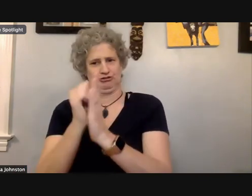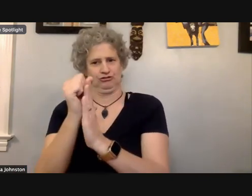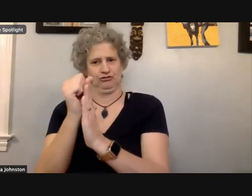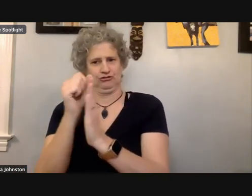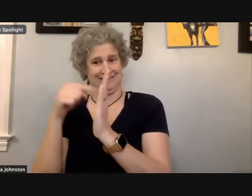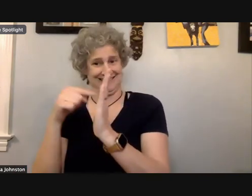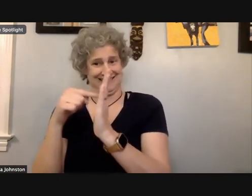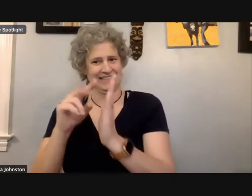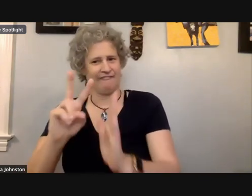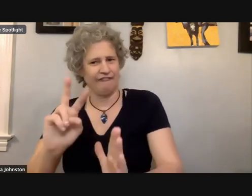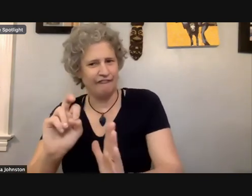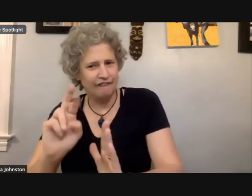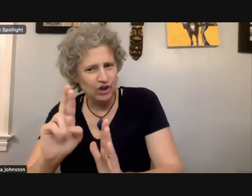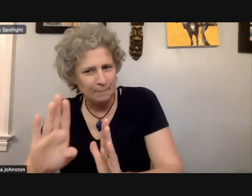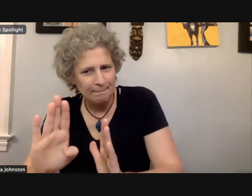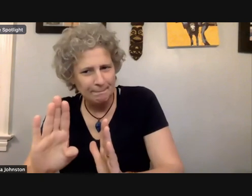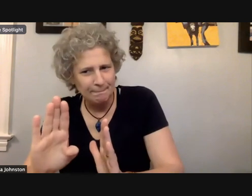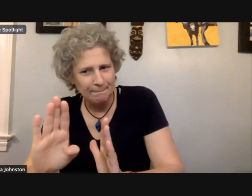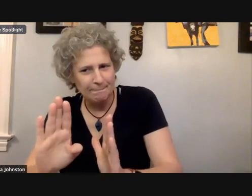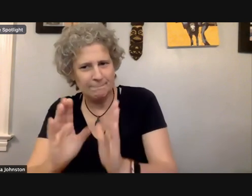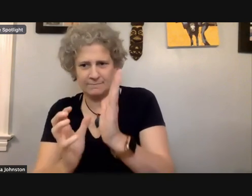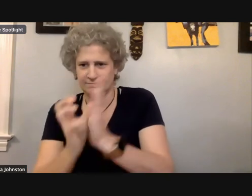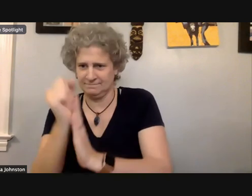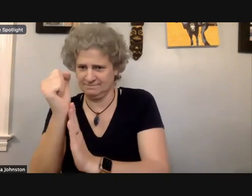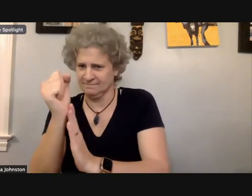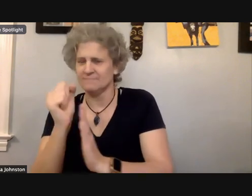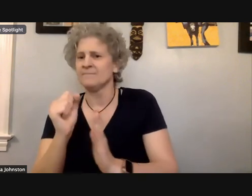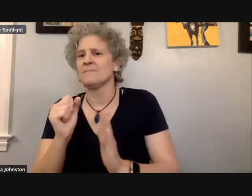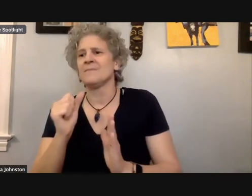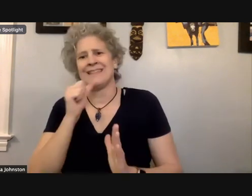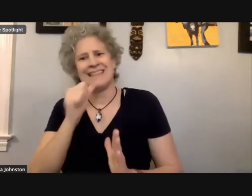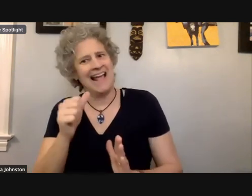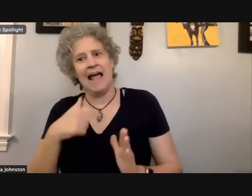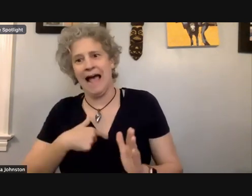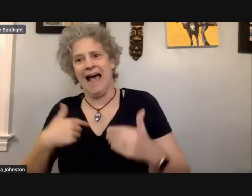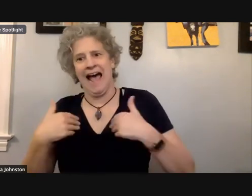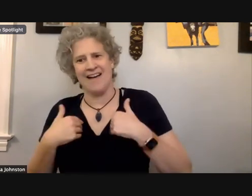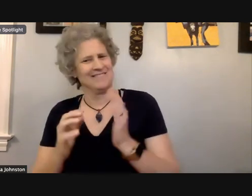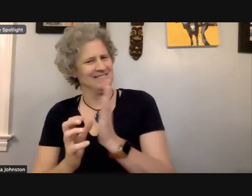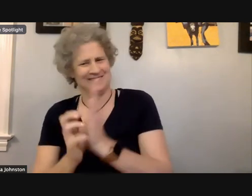talk about treatment. This is the verb, okay?